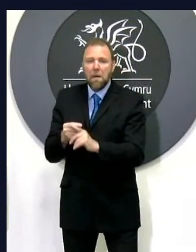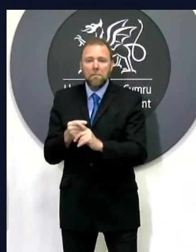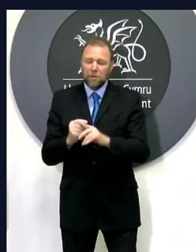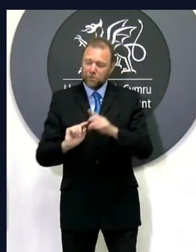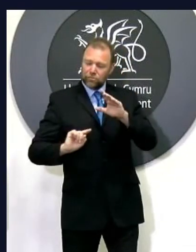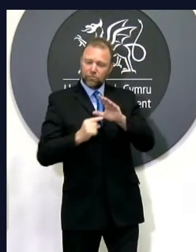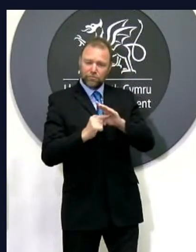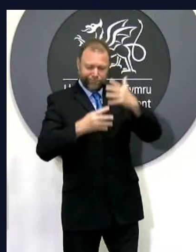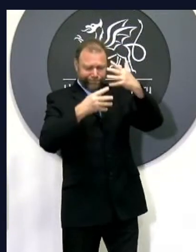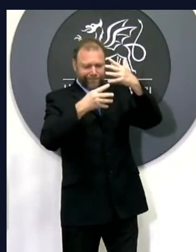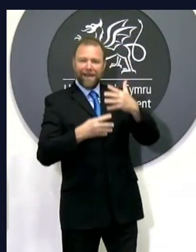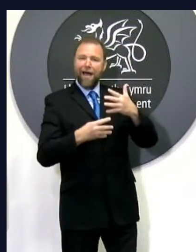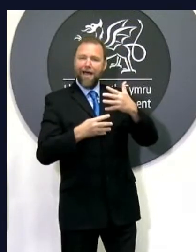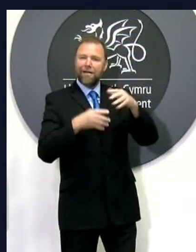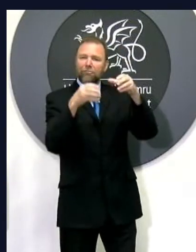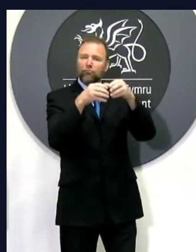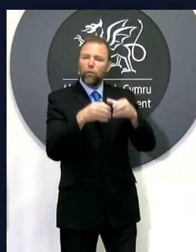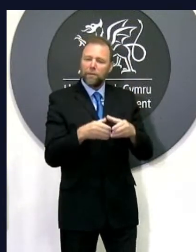priority groups.